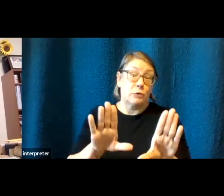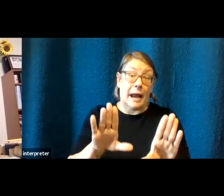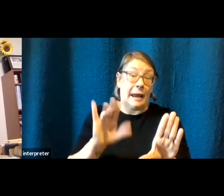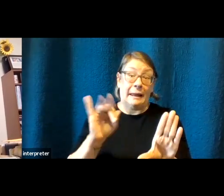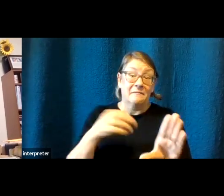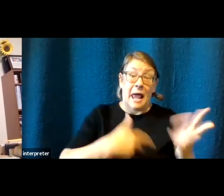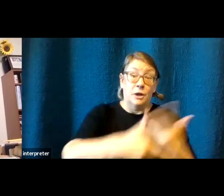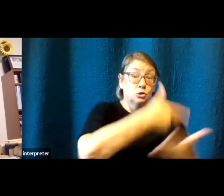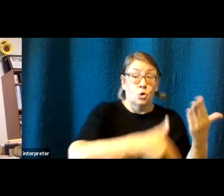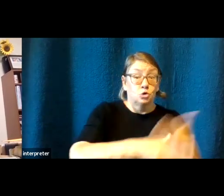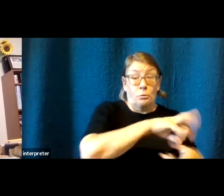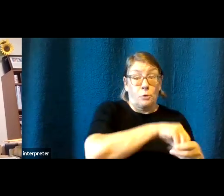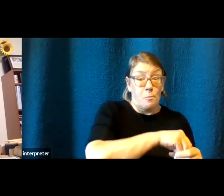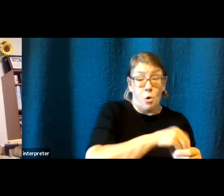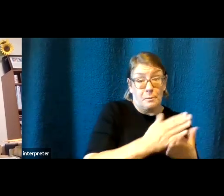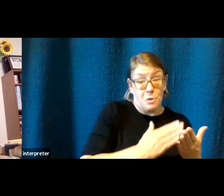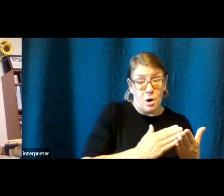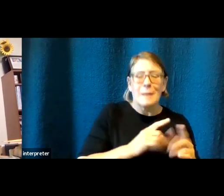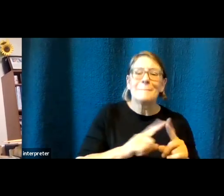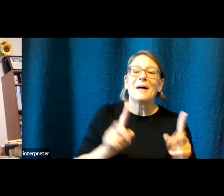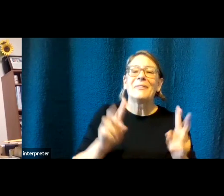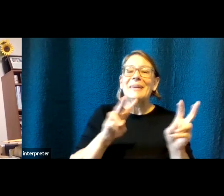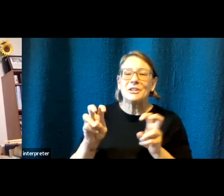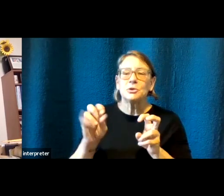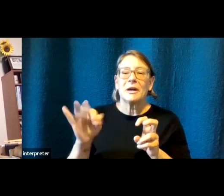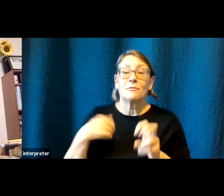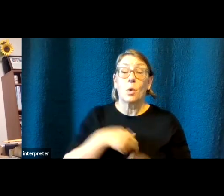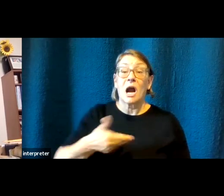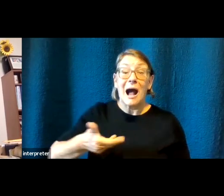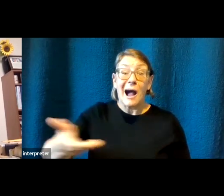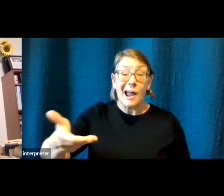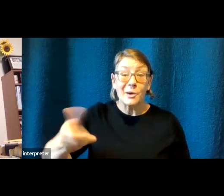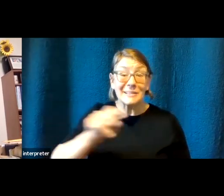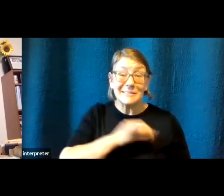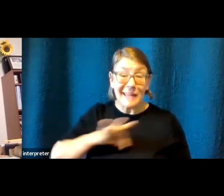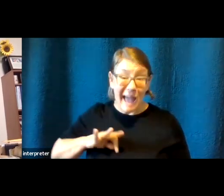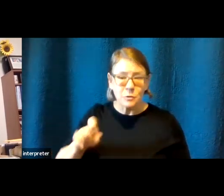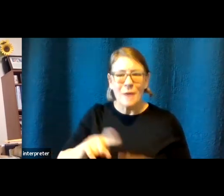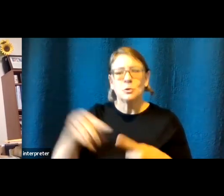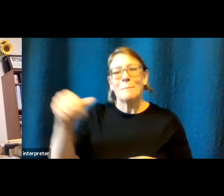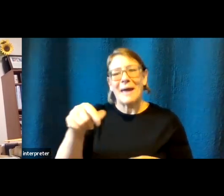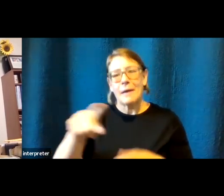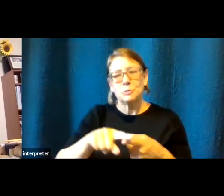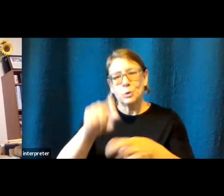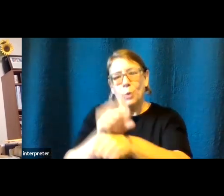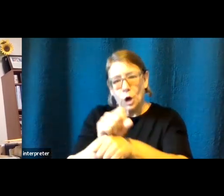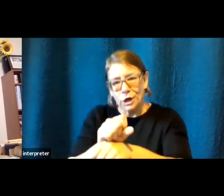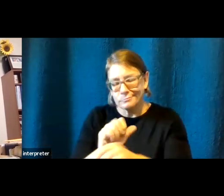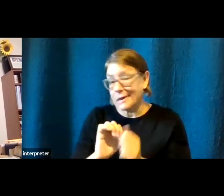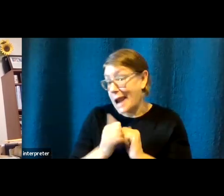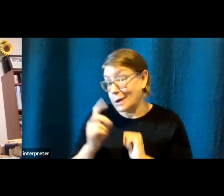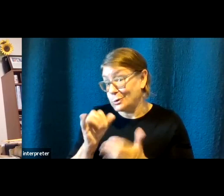social component. But the issue is if you're hiring staff, you have to pay them to work. So how do you do that?